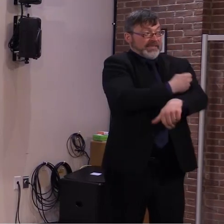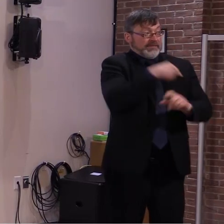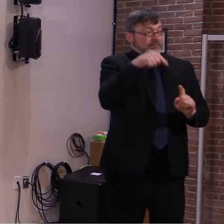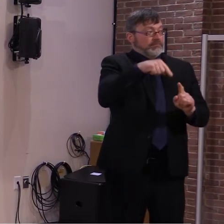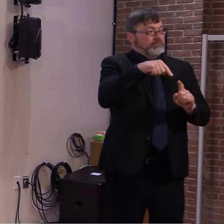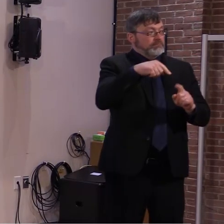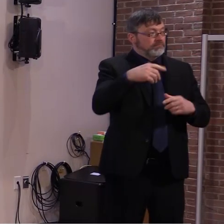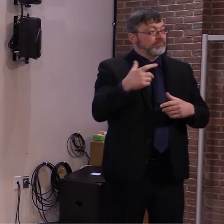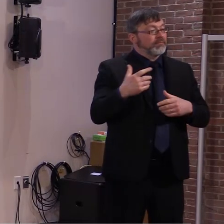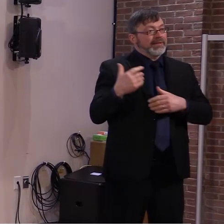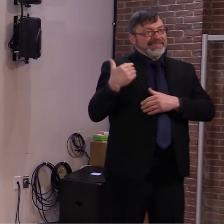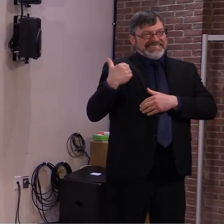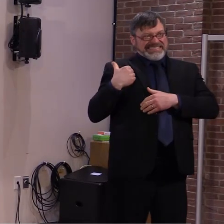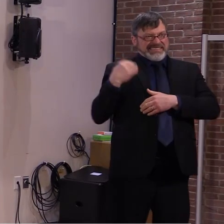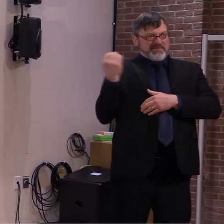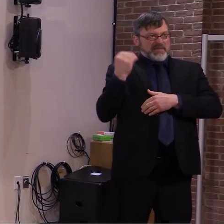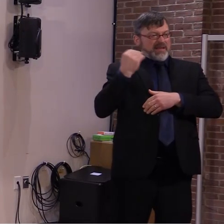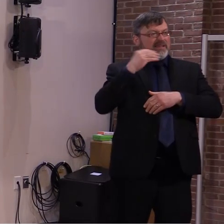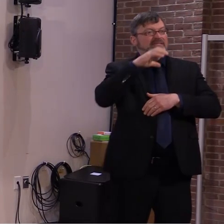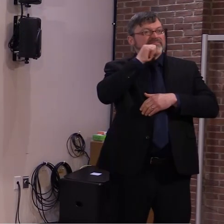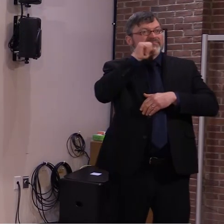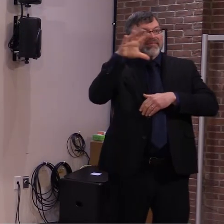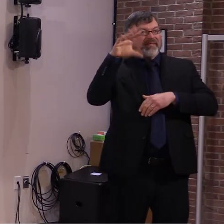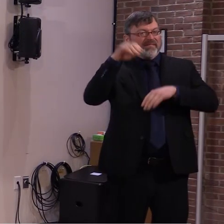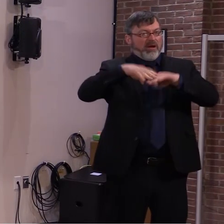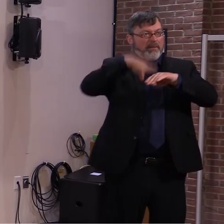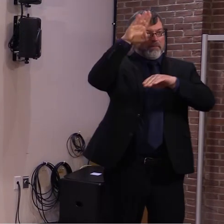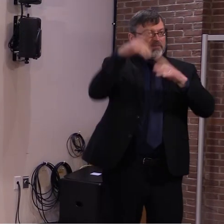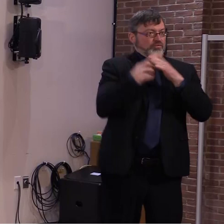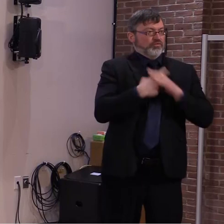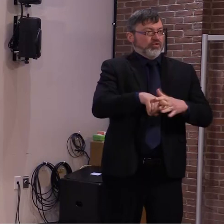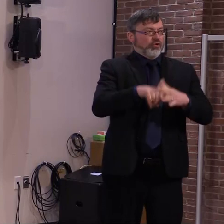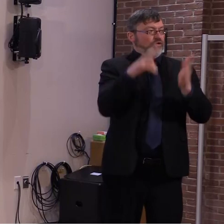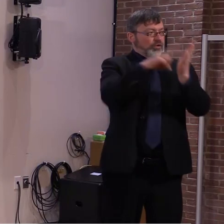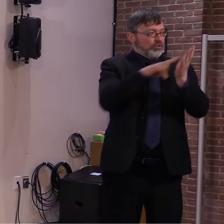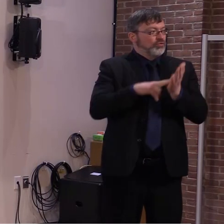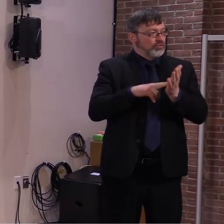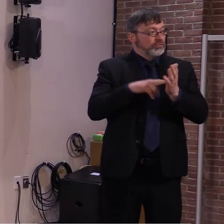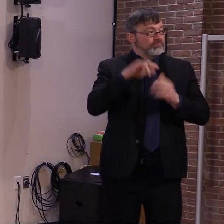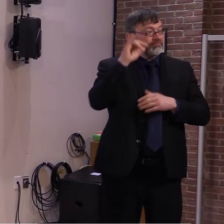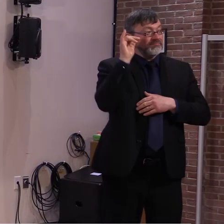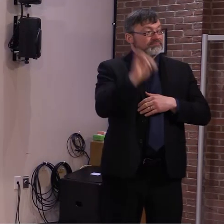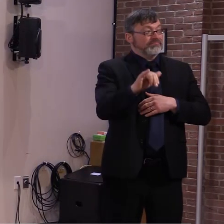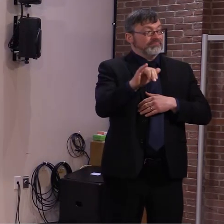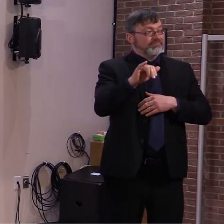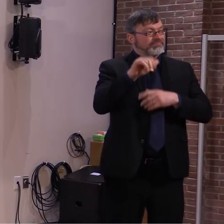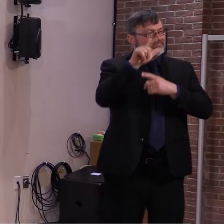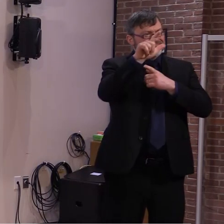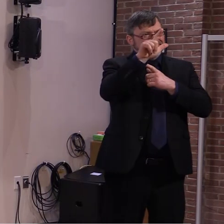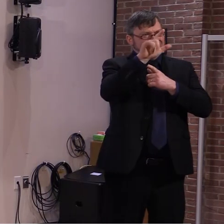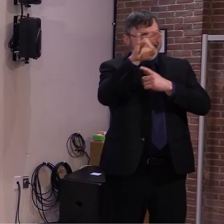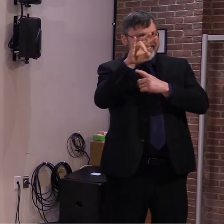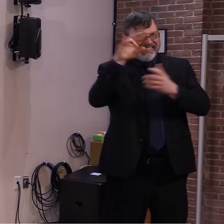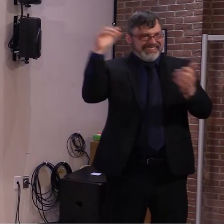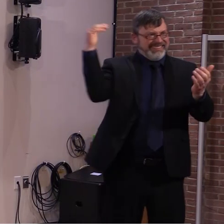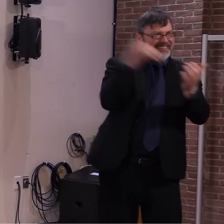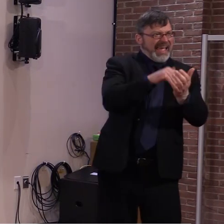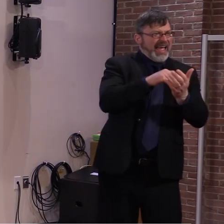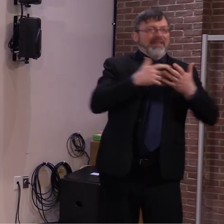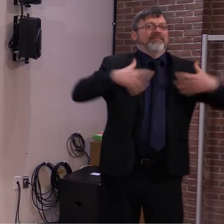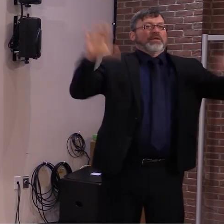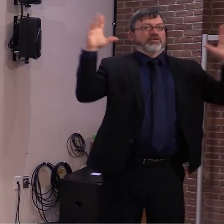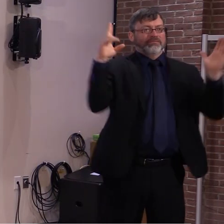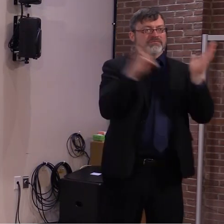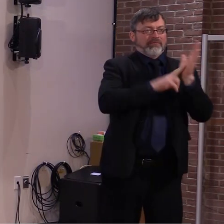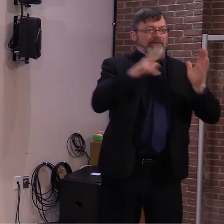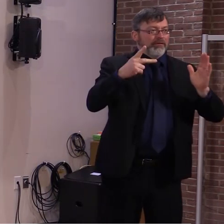more than 27,800 Vermonters in that age group have made an appointment. Including those that have already